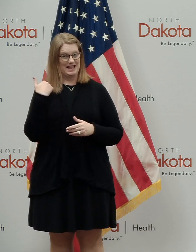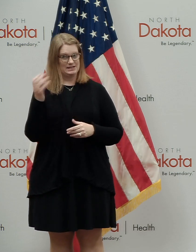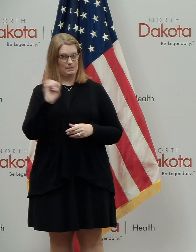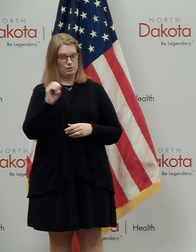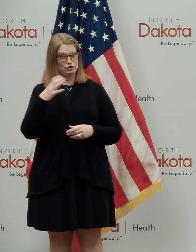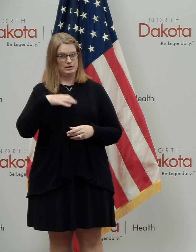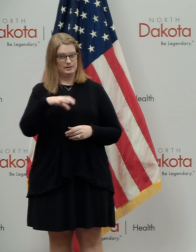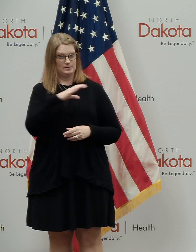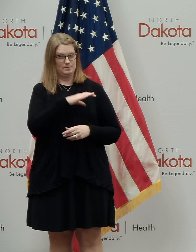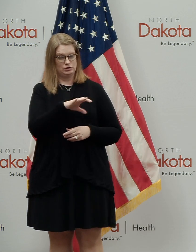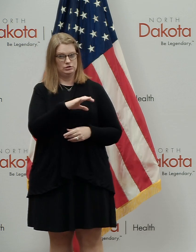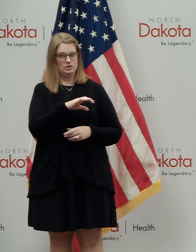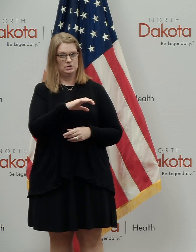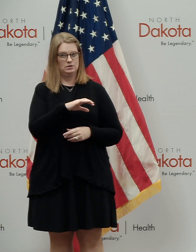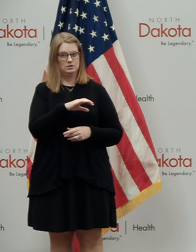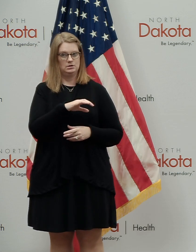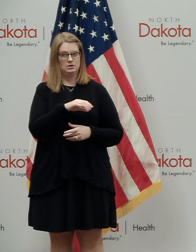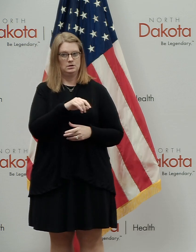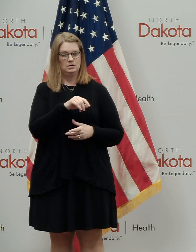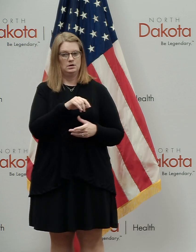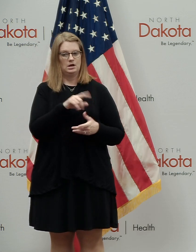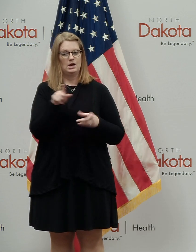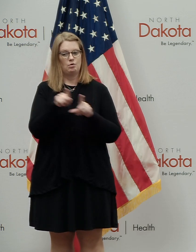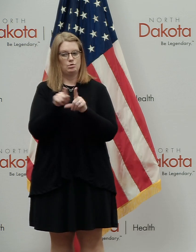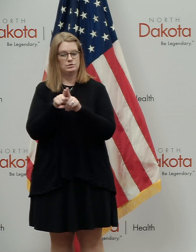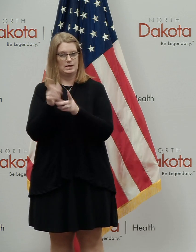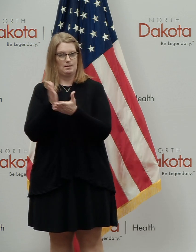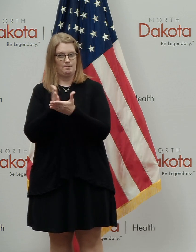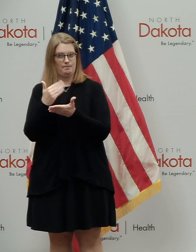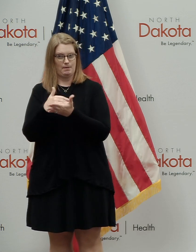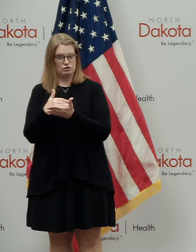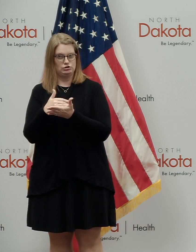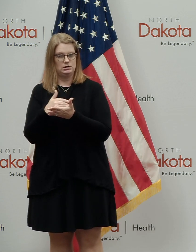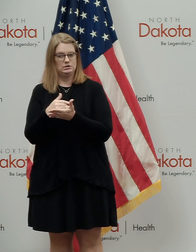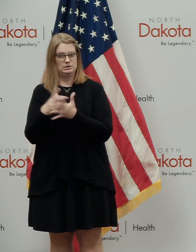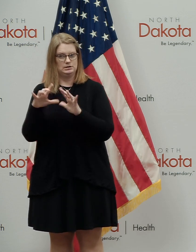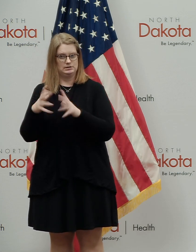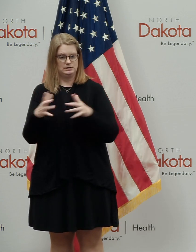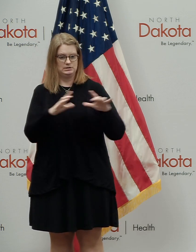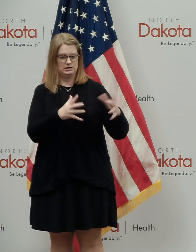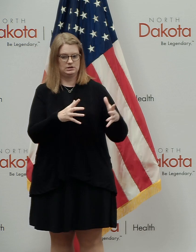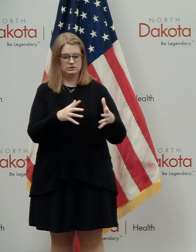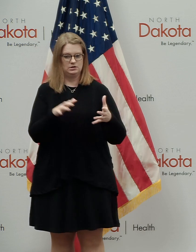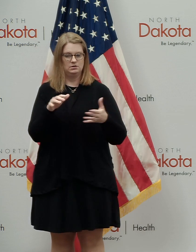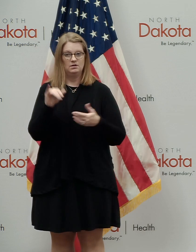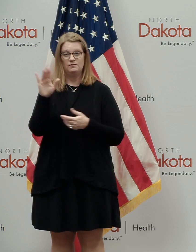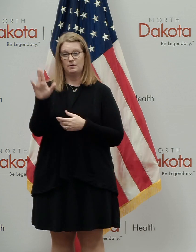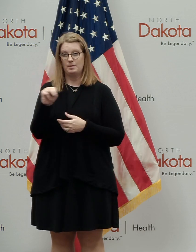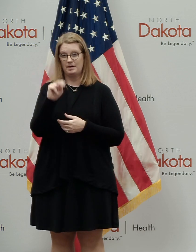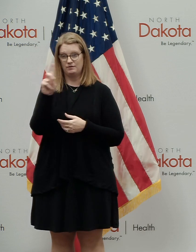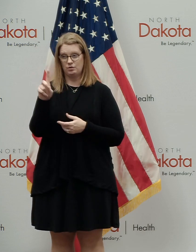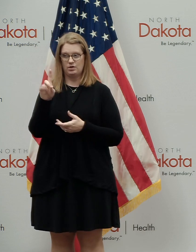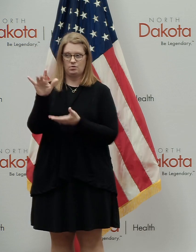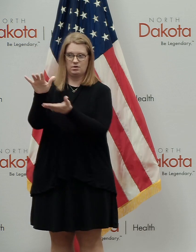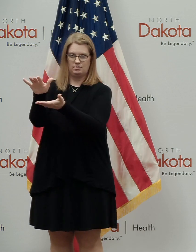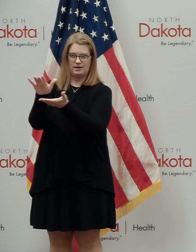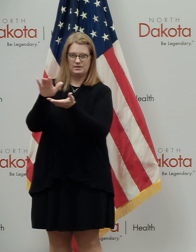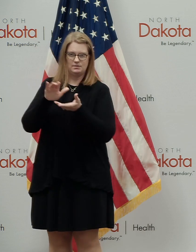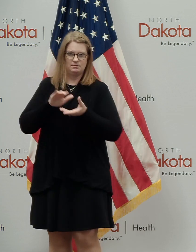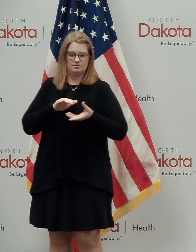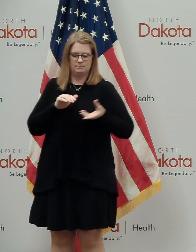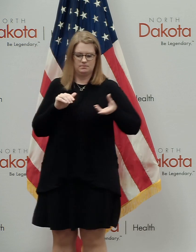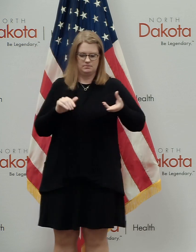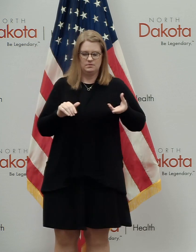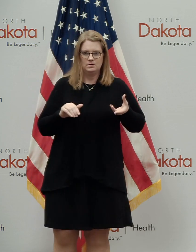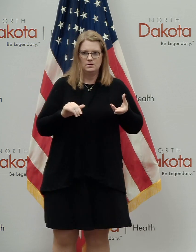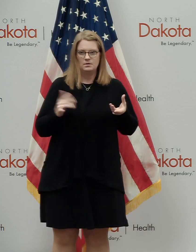did reallocate, and then at the budget section, we reallocated those dollars from the B&D because the Bank of North Dakota, when it